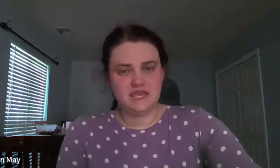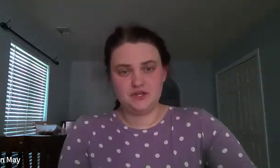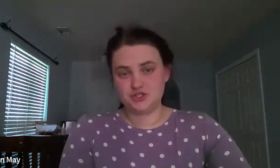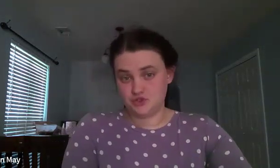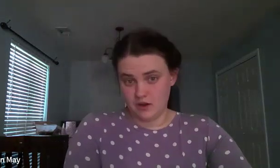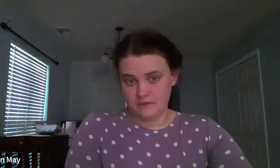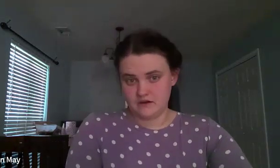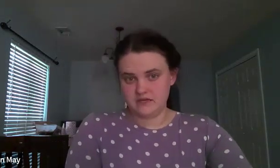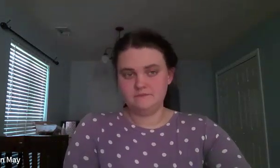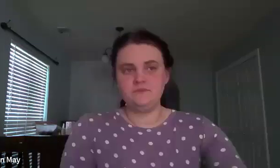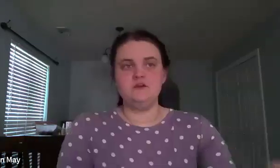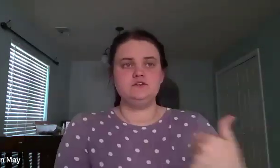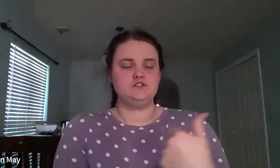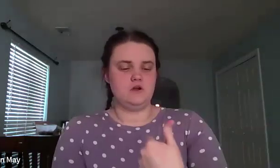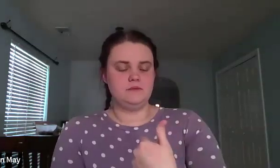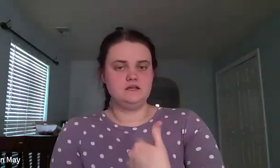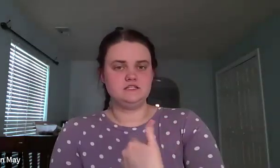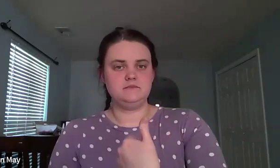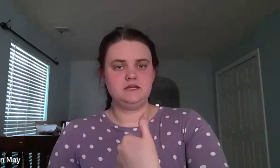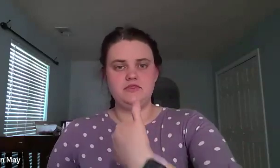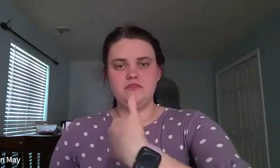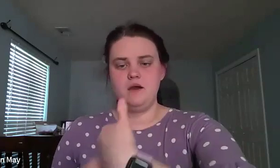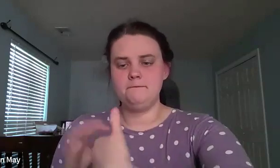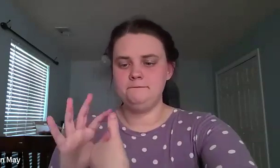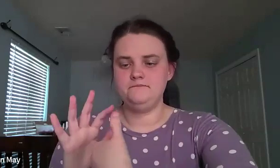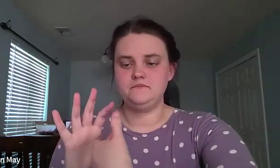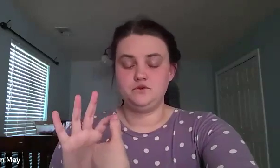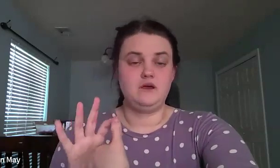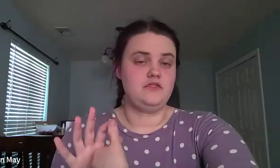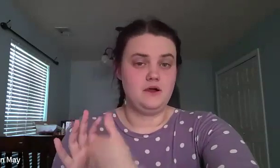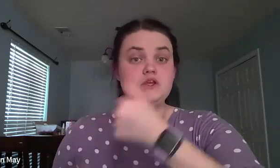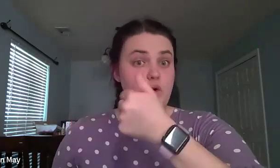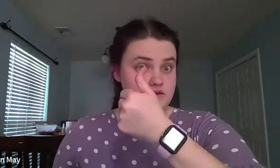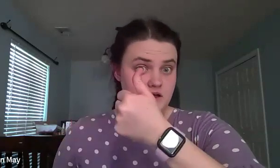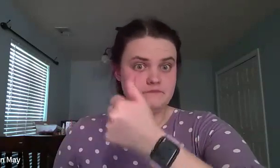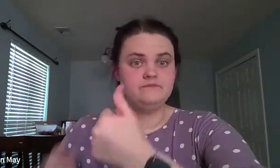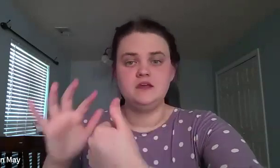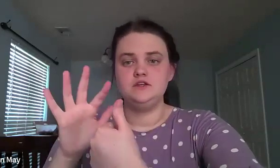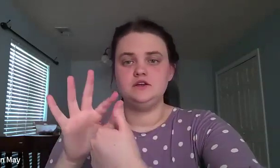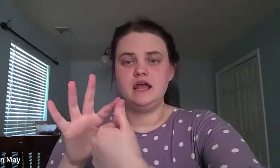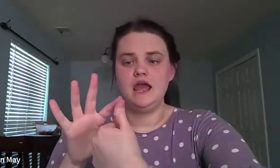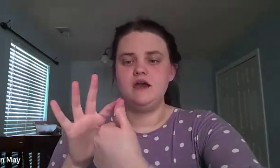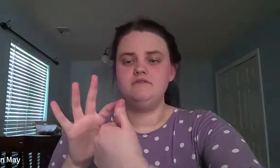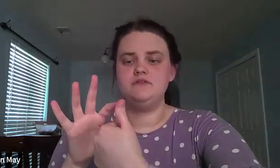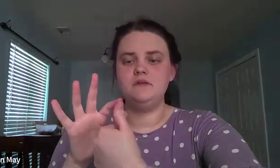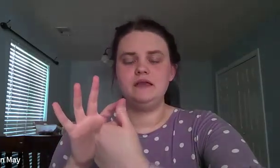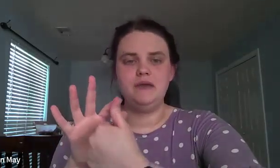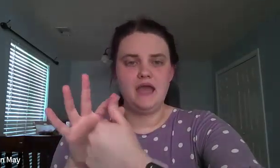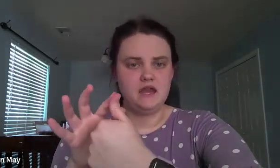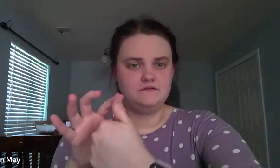Then strawberry. Strawberry is going to be a thumb. Your thumb. You're going to have the like pad of your